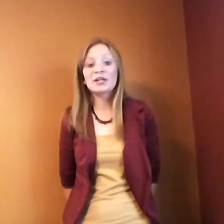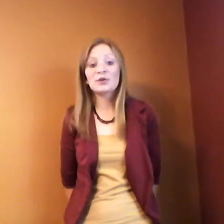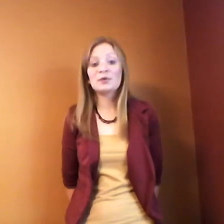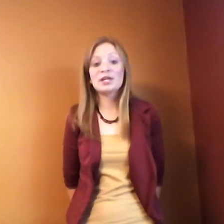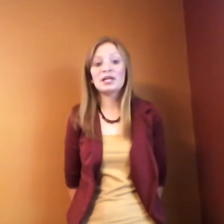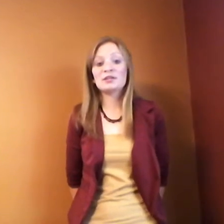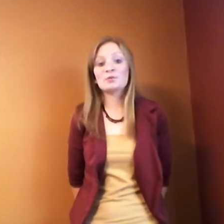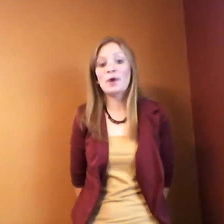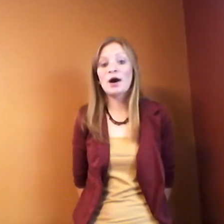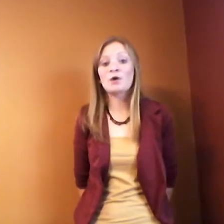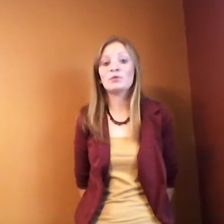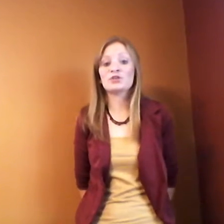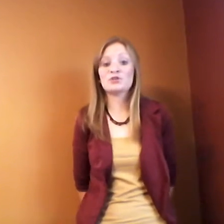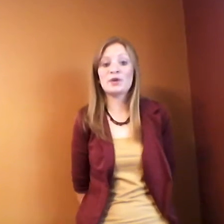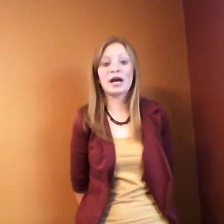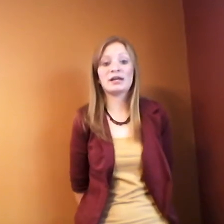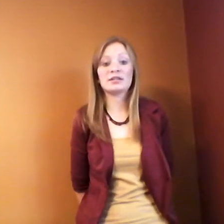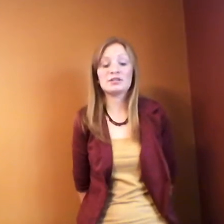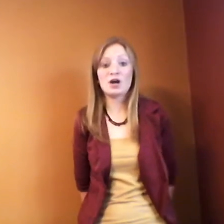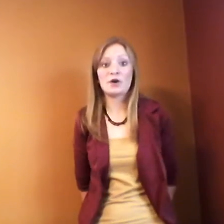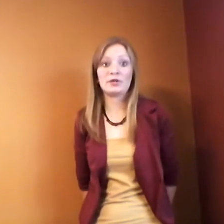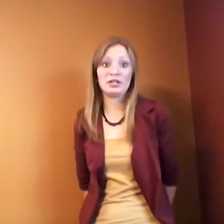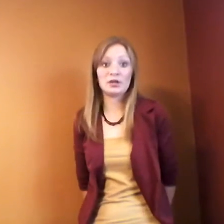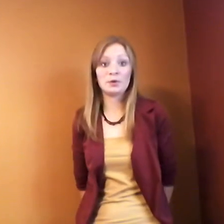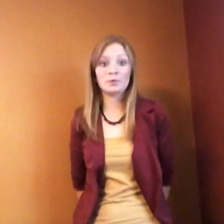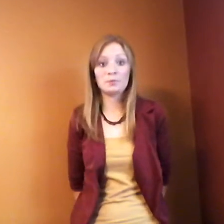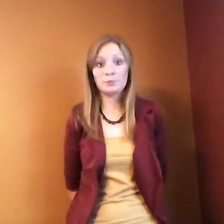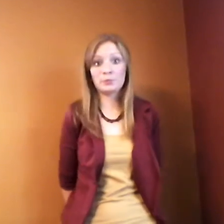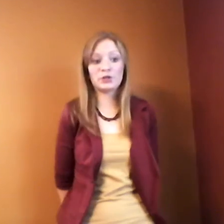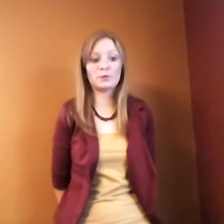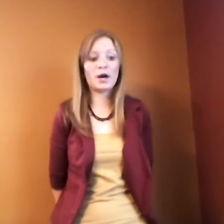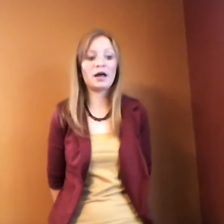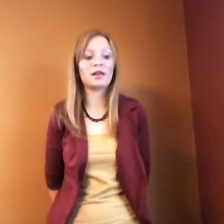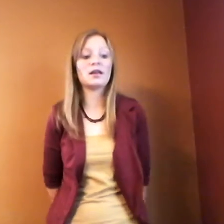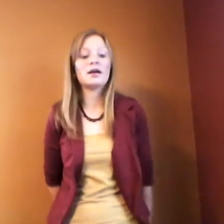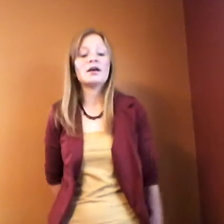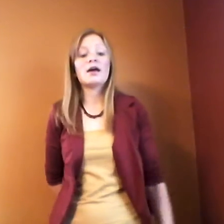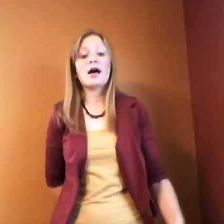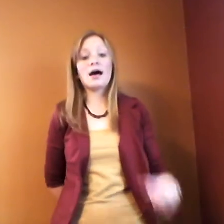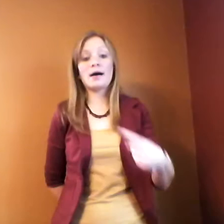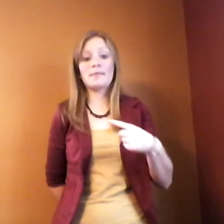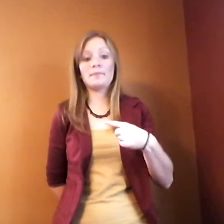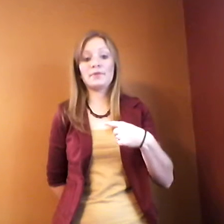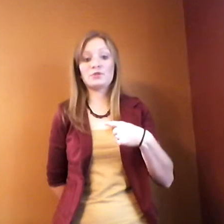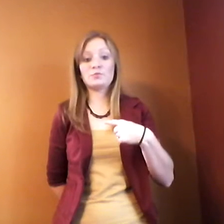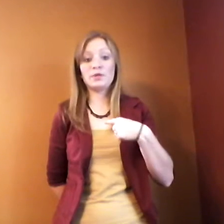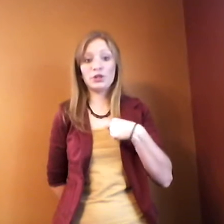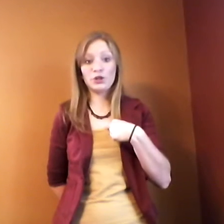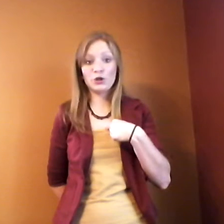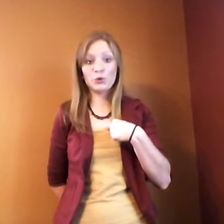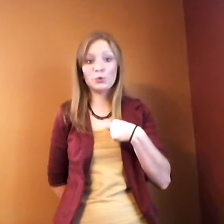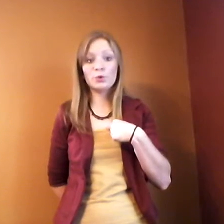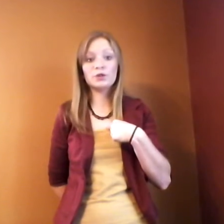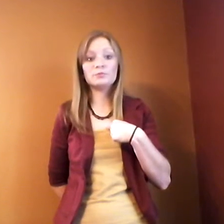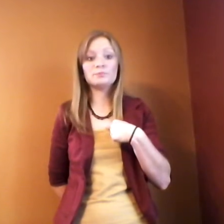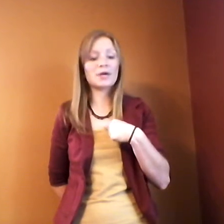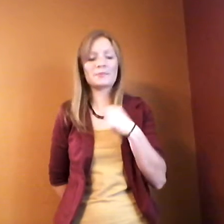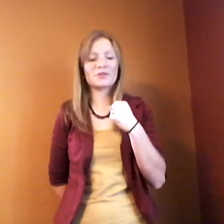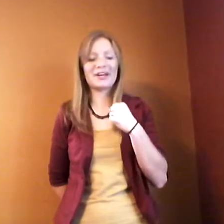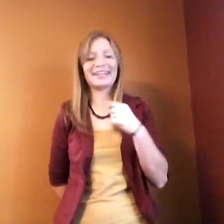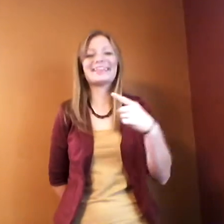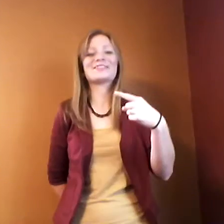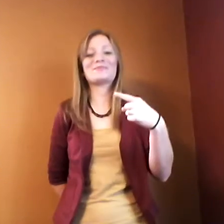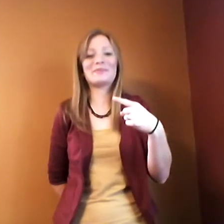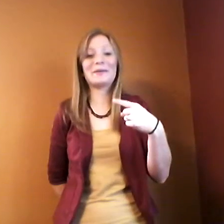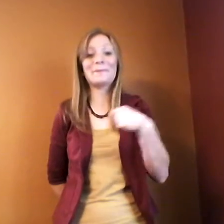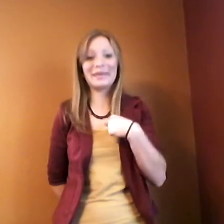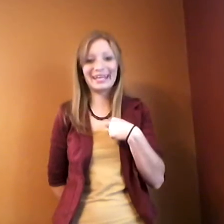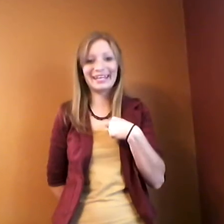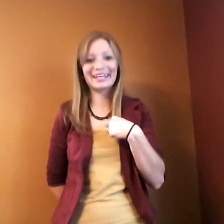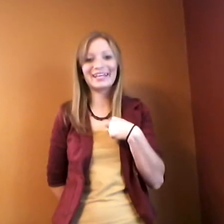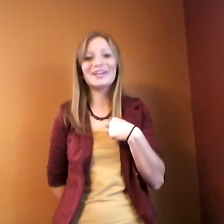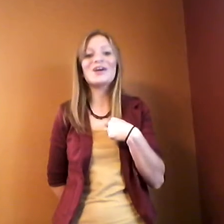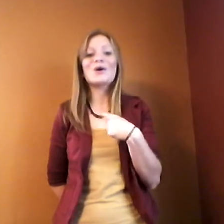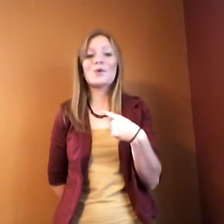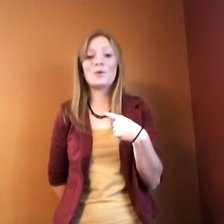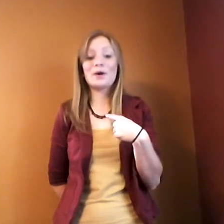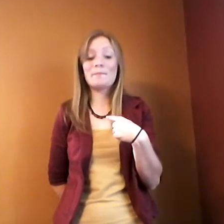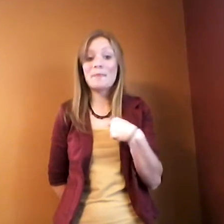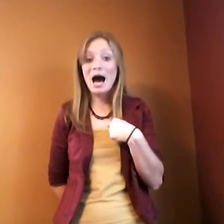unit as well, which you guys already know pretty well. This would be you. This would be me or